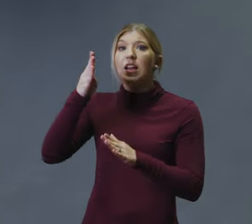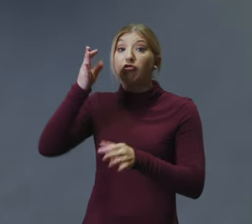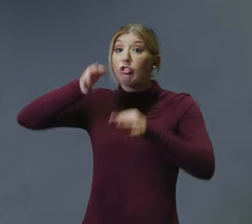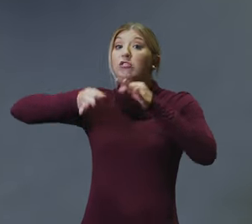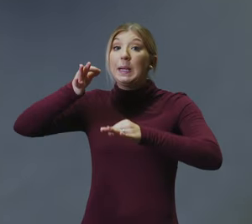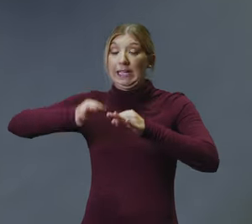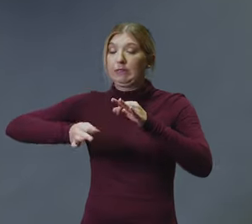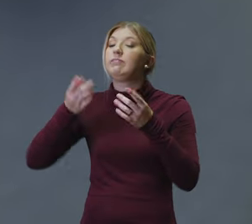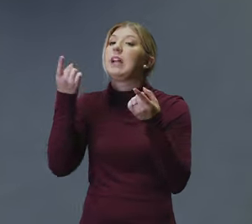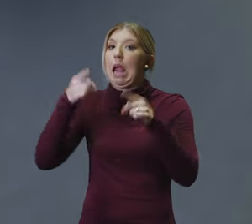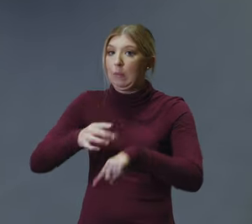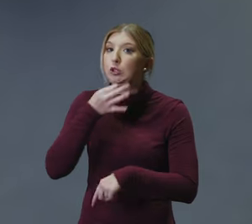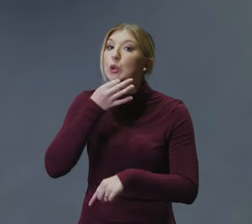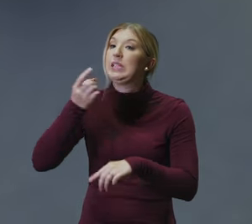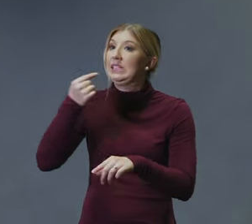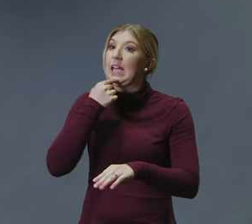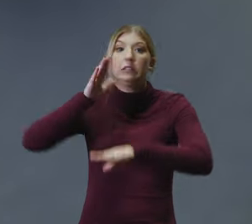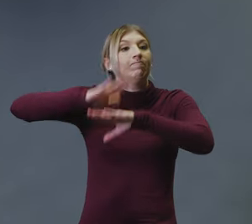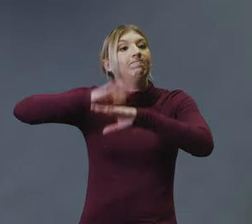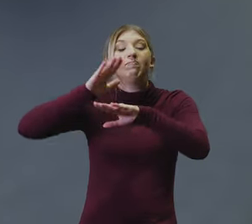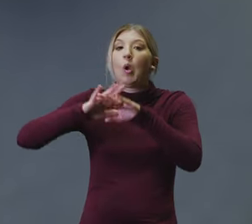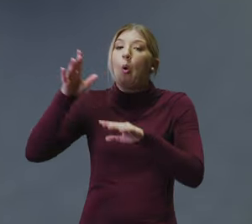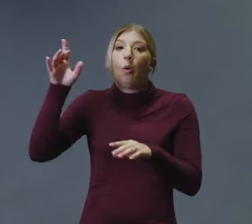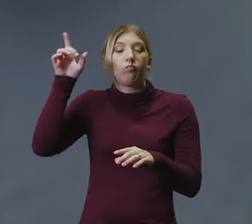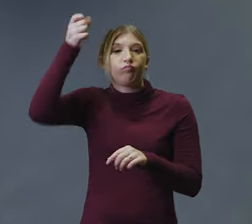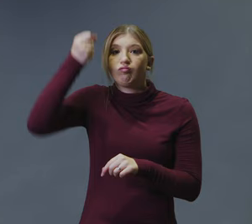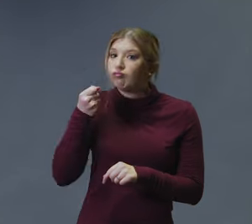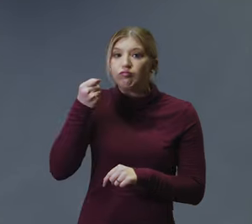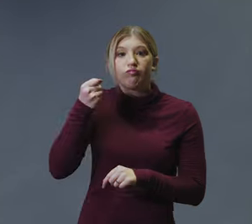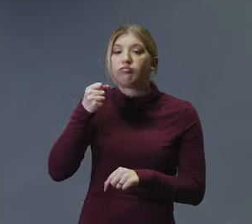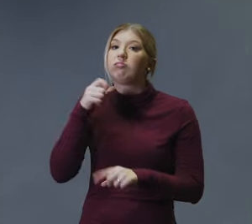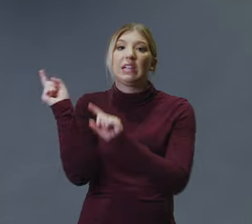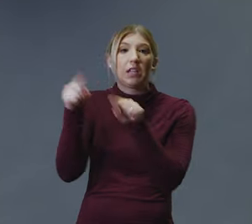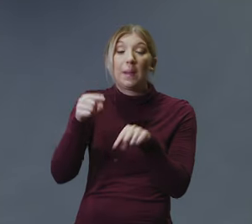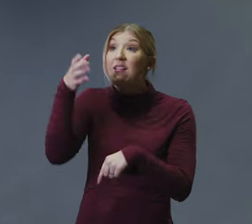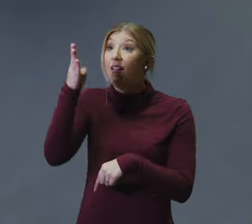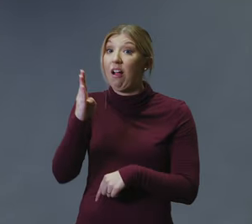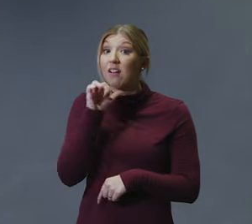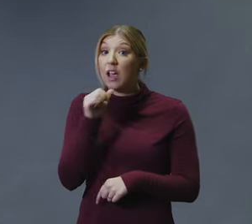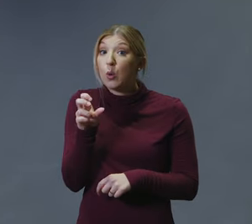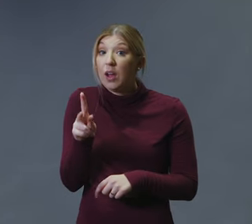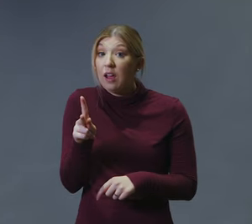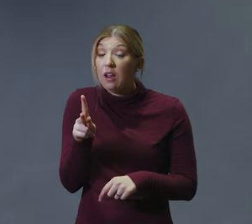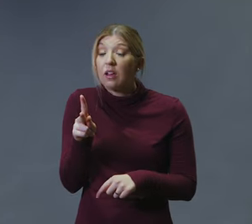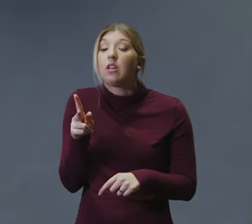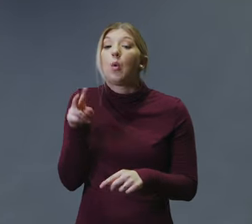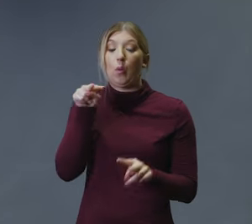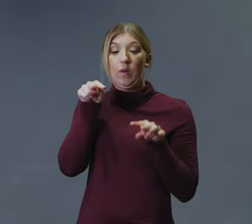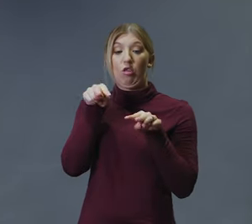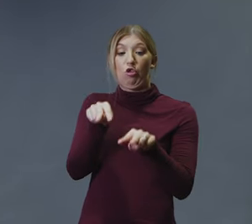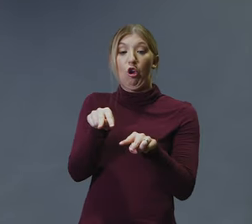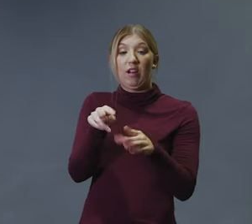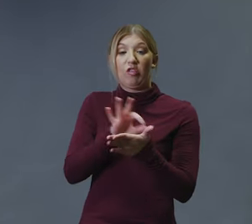coming." He's blowing that horn. He's saying it's coming. And what was God not okay with? Well, when we look at the passage, we're going